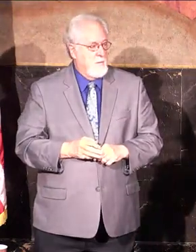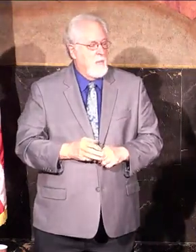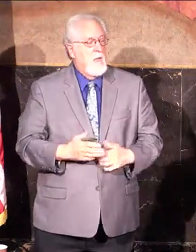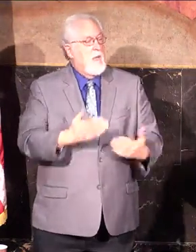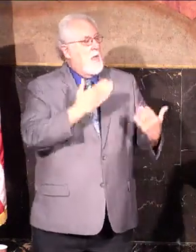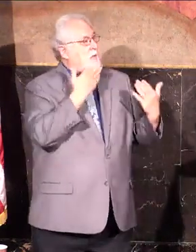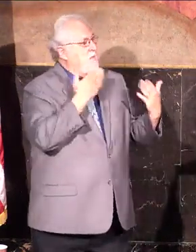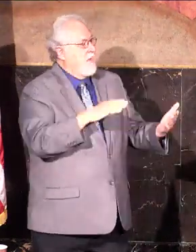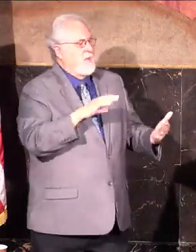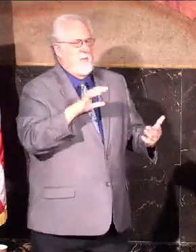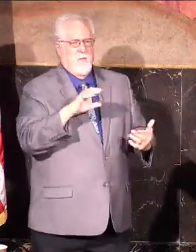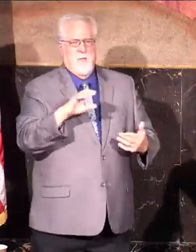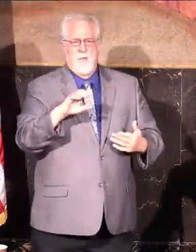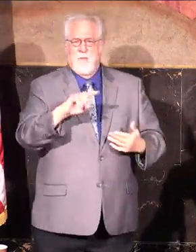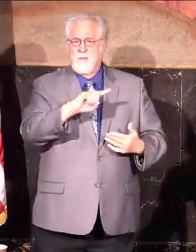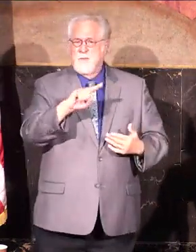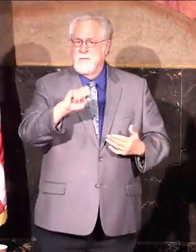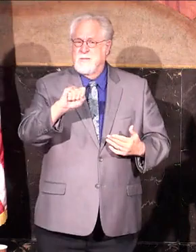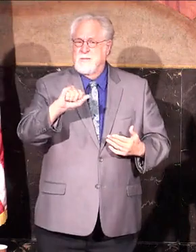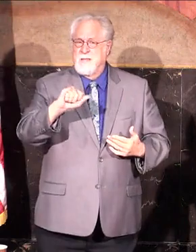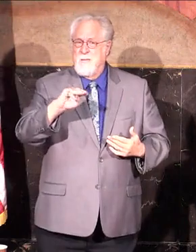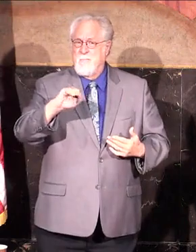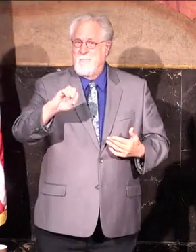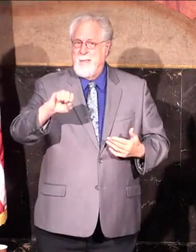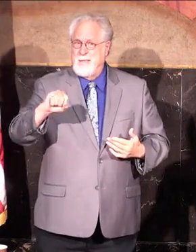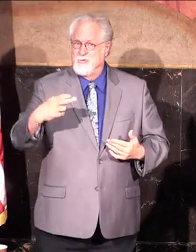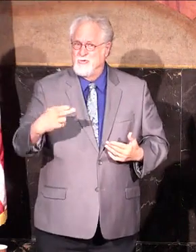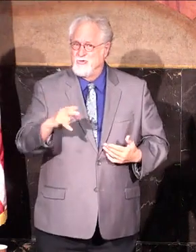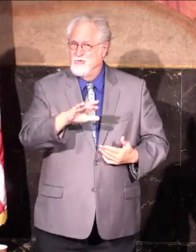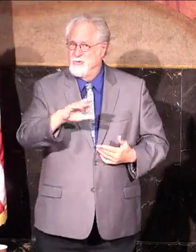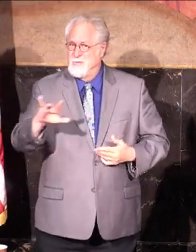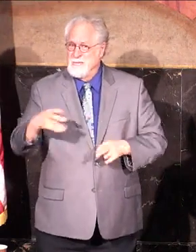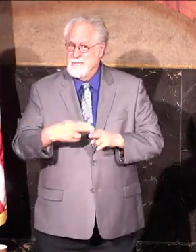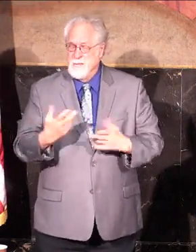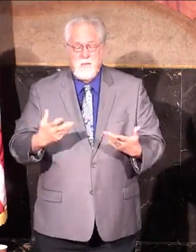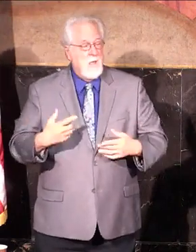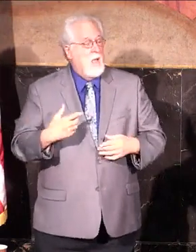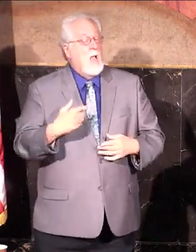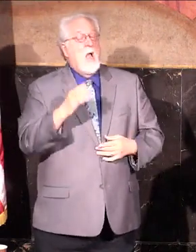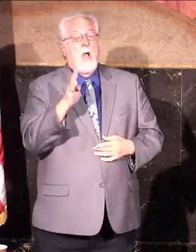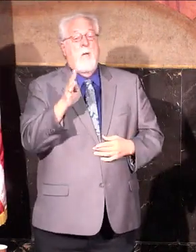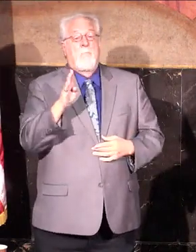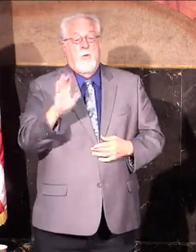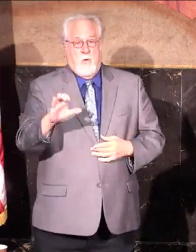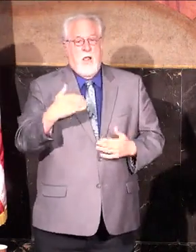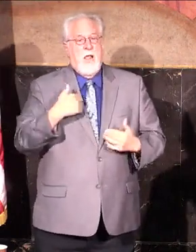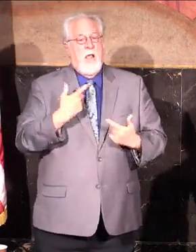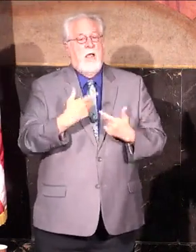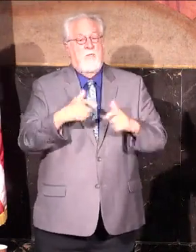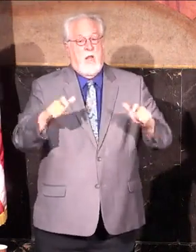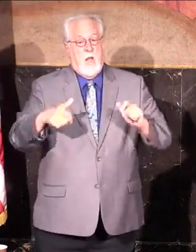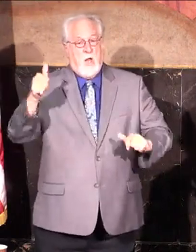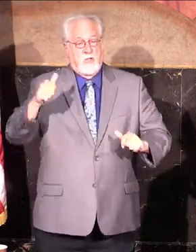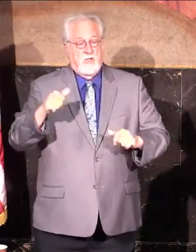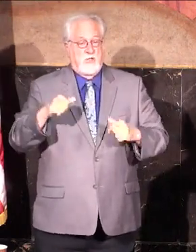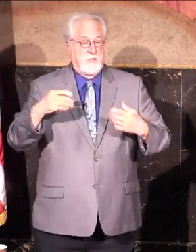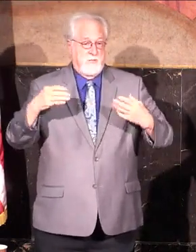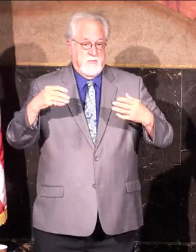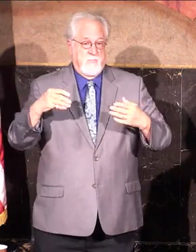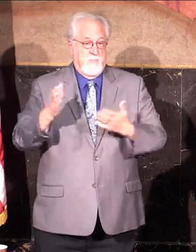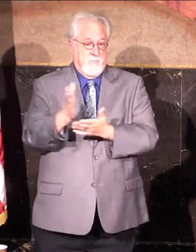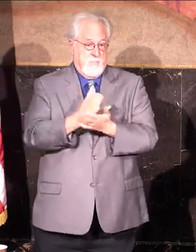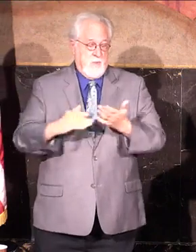Thank you, Samesh. And I will tell you, Blue Cross is, if you don't know it, they have the largest market share in the private